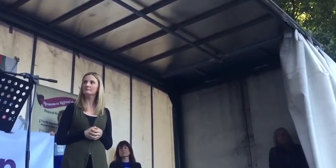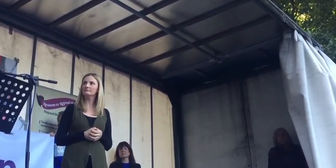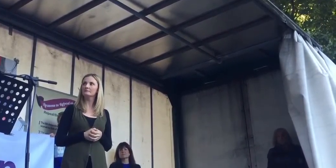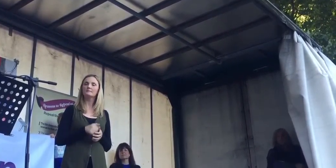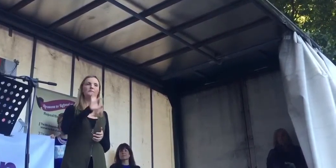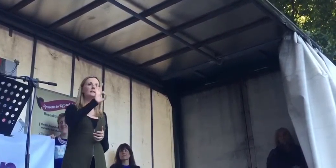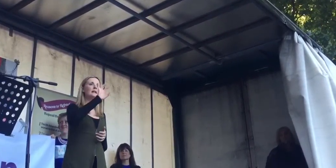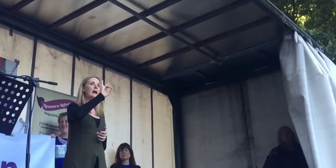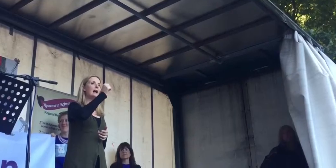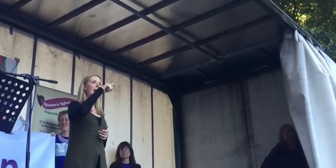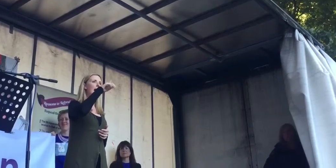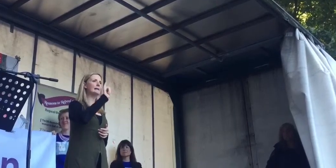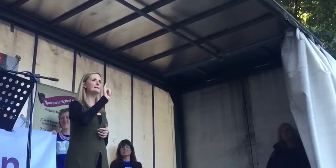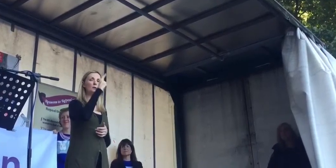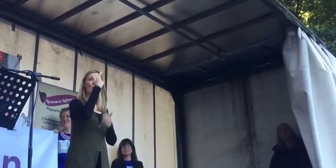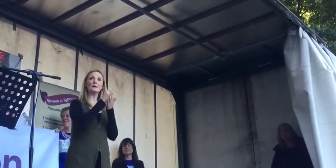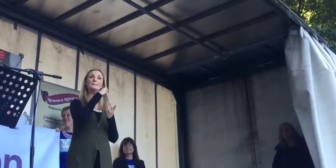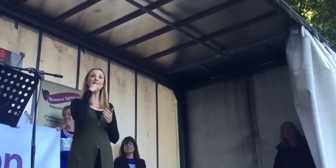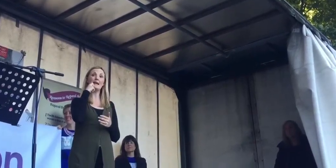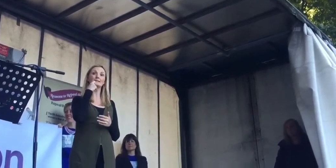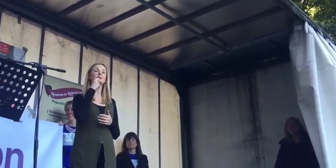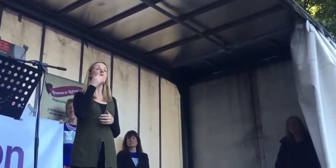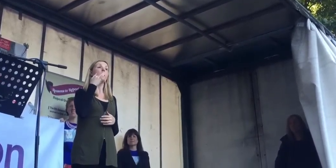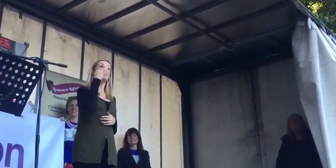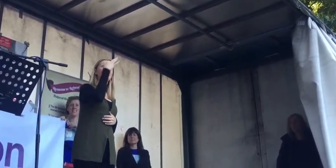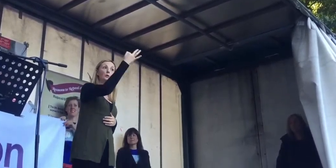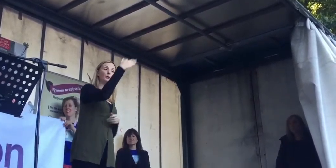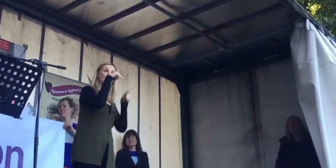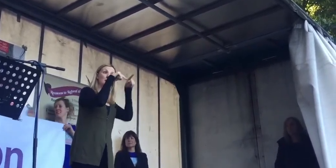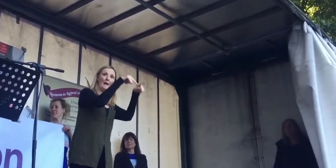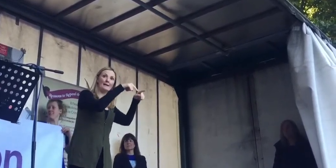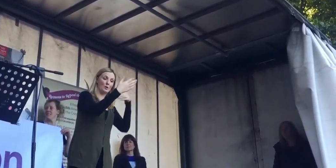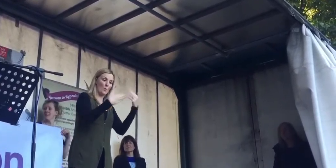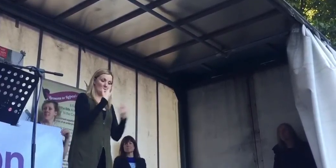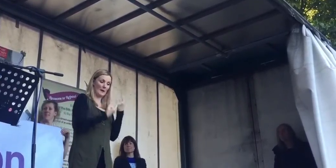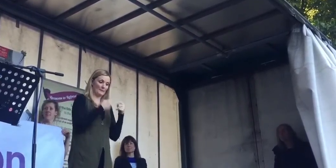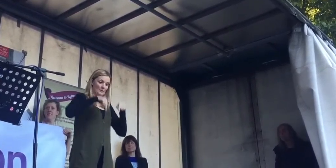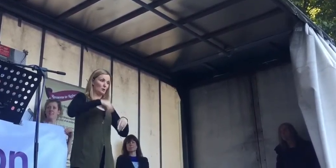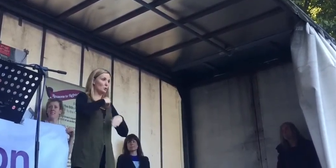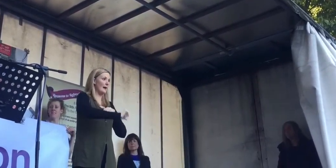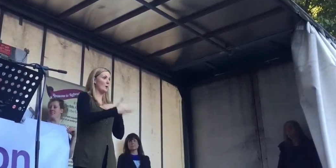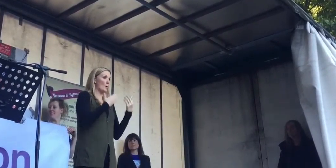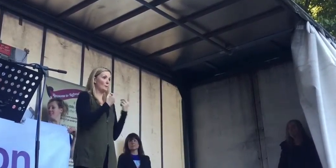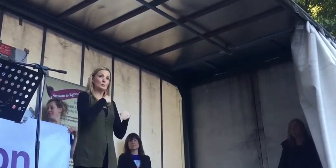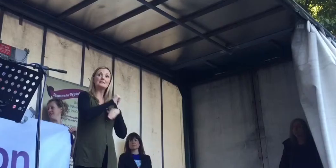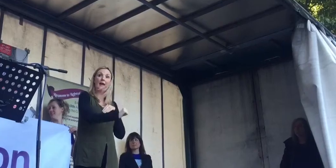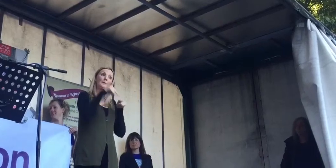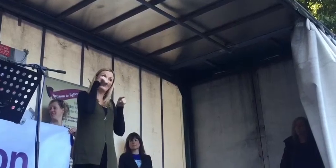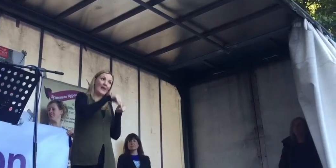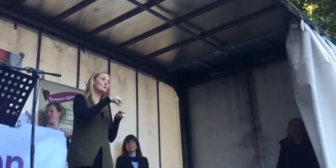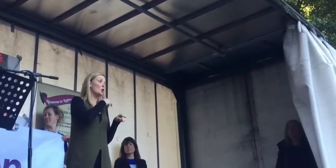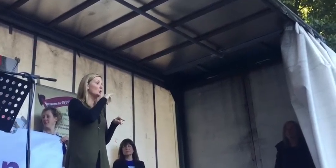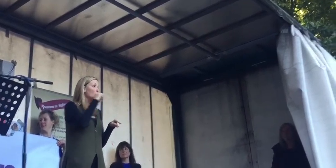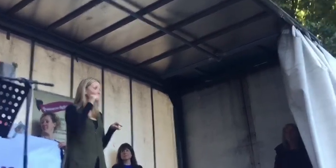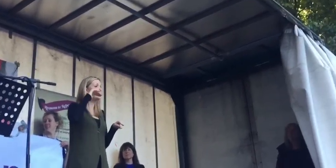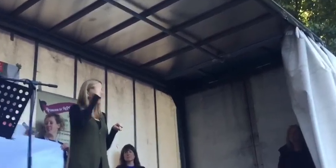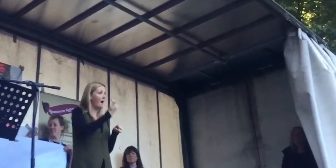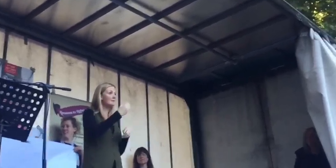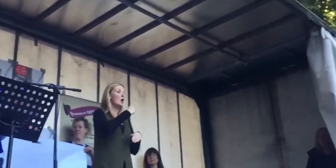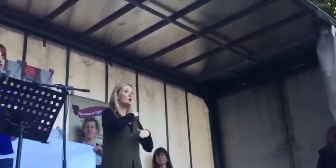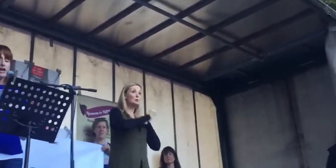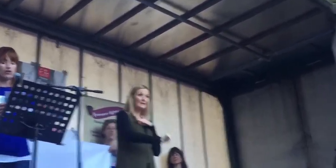Gandhi once said that the future depends on what you do today. Well, that's very good news, because